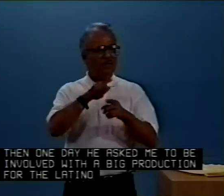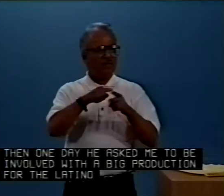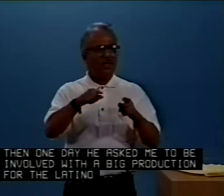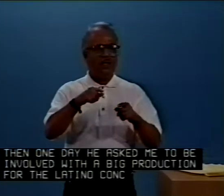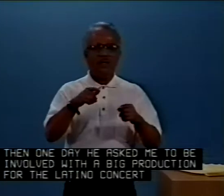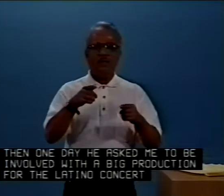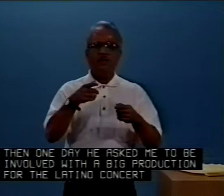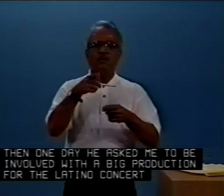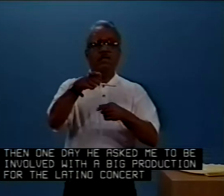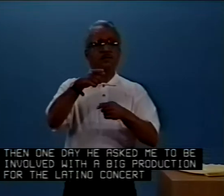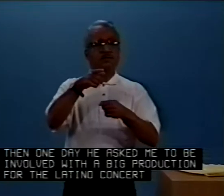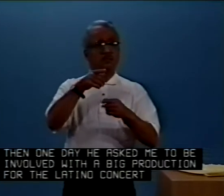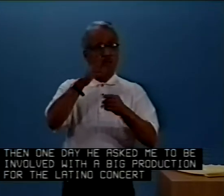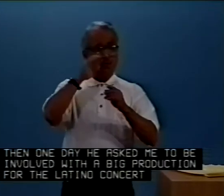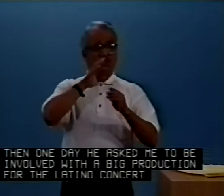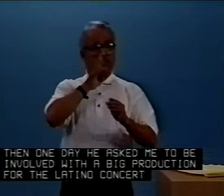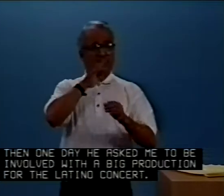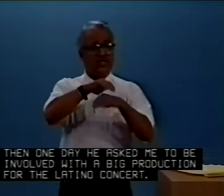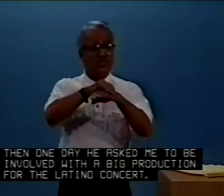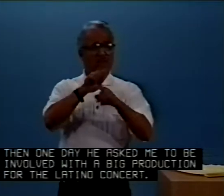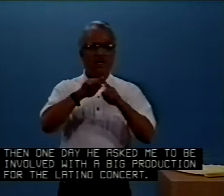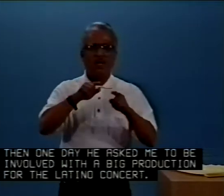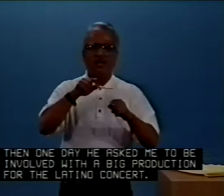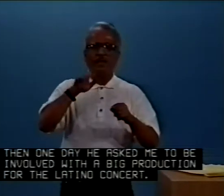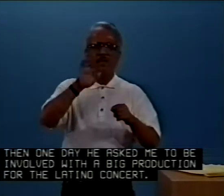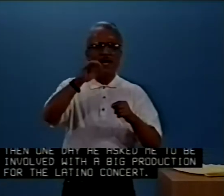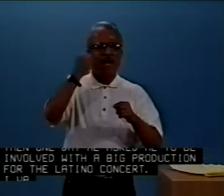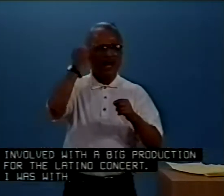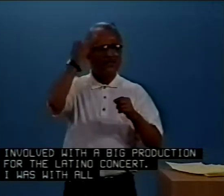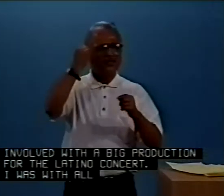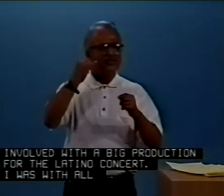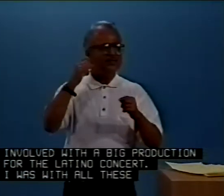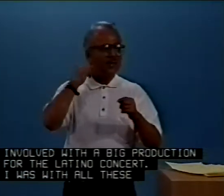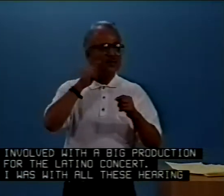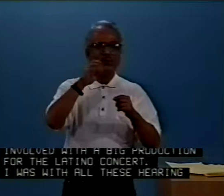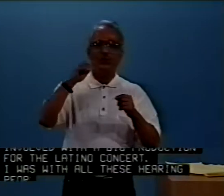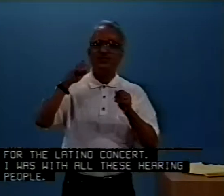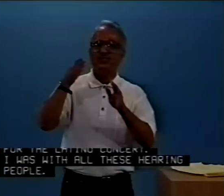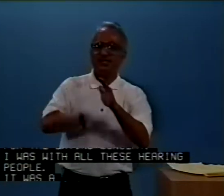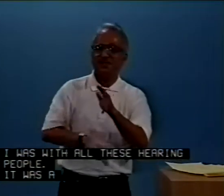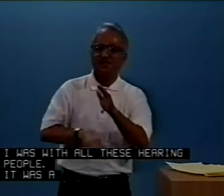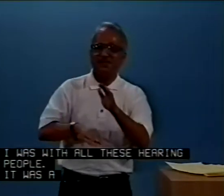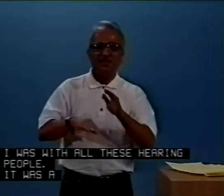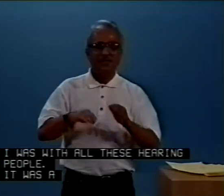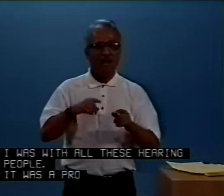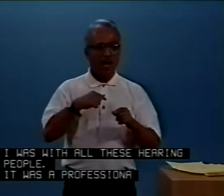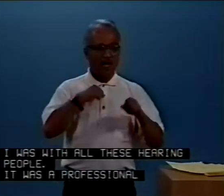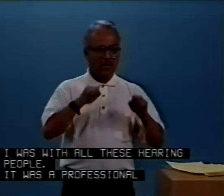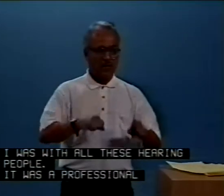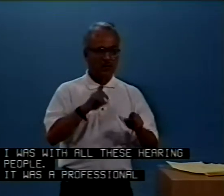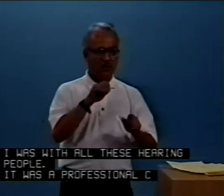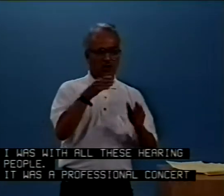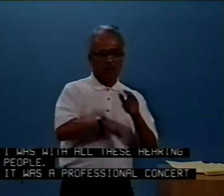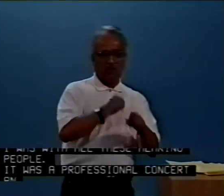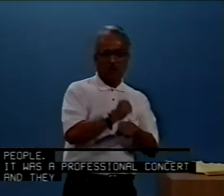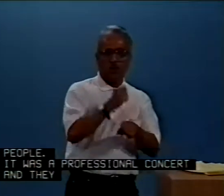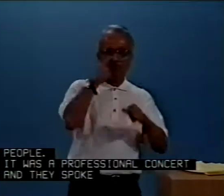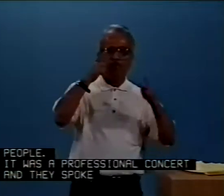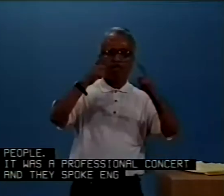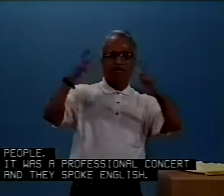I was with all these hearing people. It was a professional concert, and they spoke English, but the idea was, it sounded kind of like